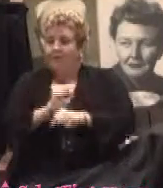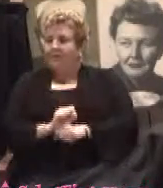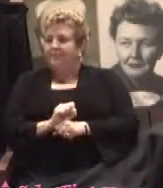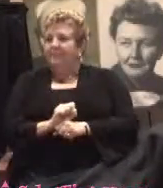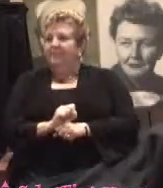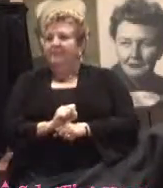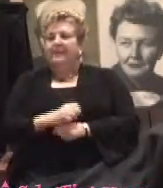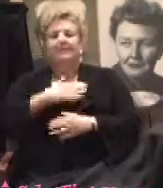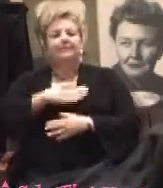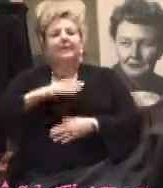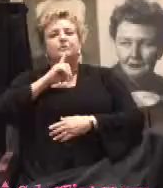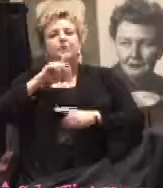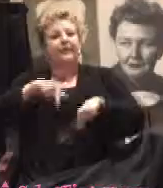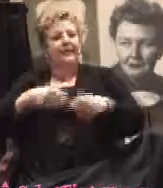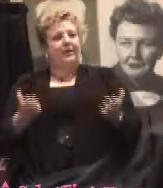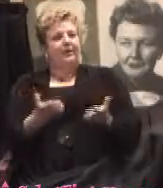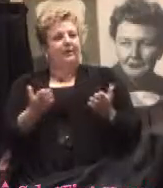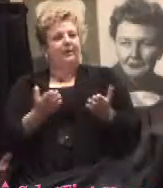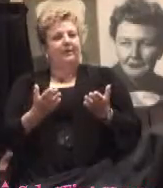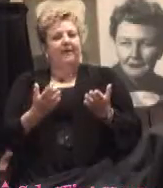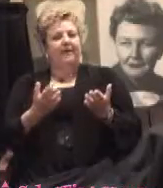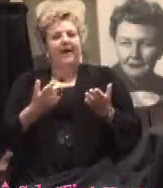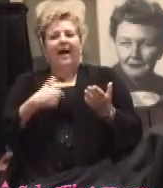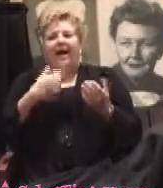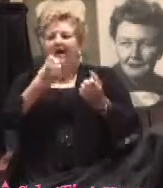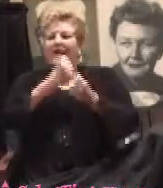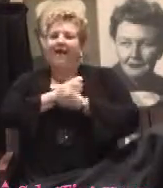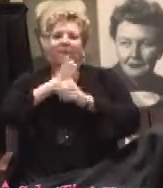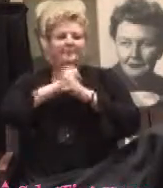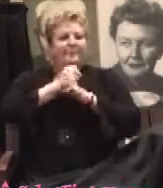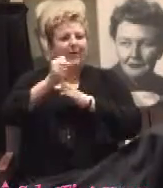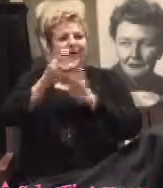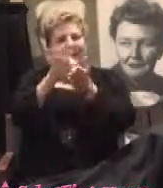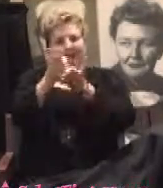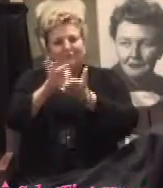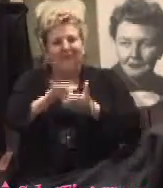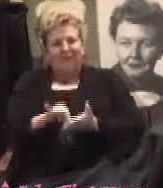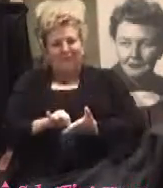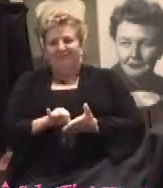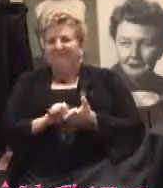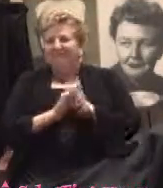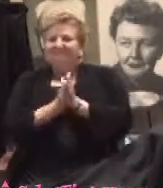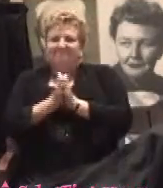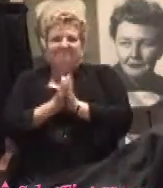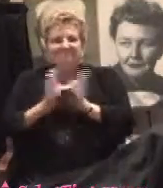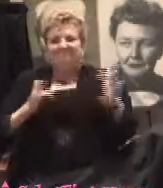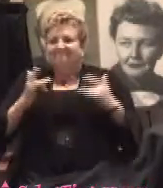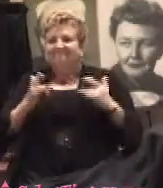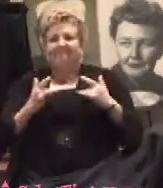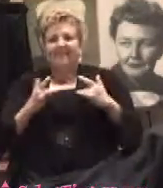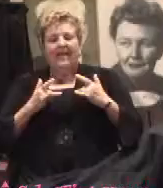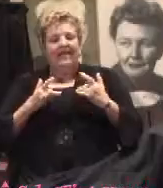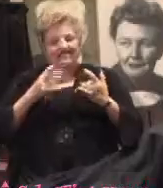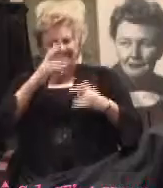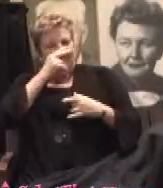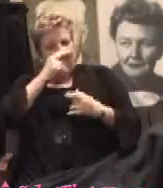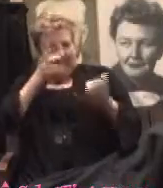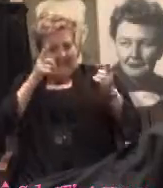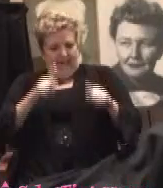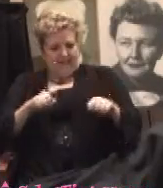pleasure to be here. I love the sobriety countdown. I love the enthusiasm. It was funny, it happened here. I was at one of these things in some